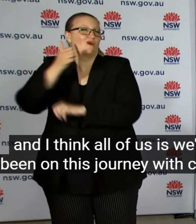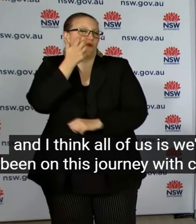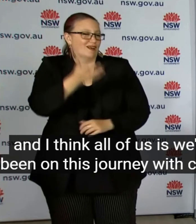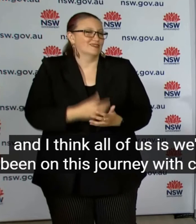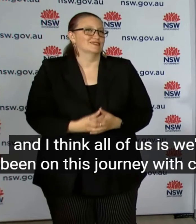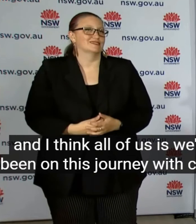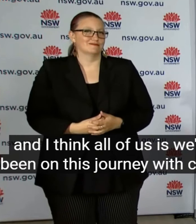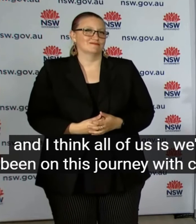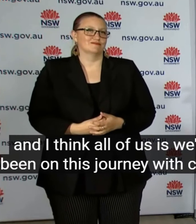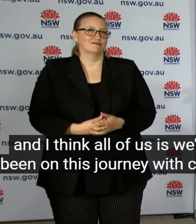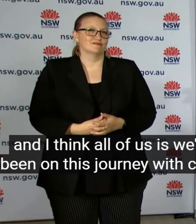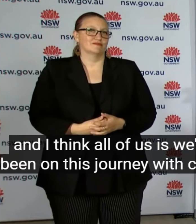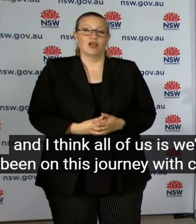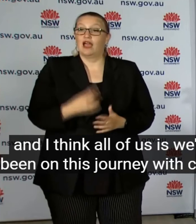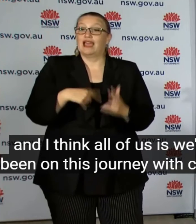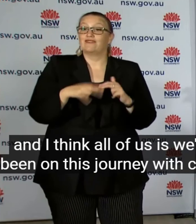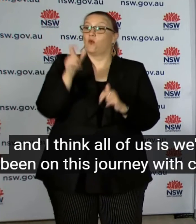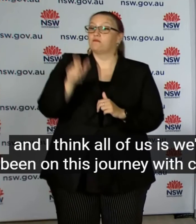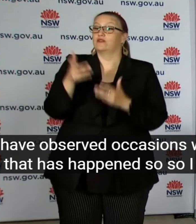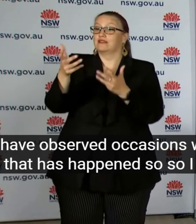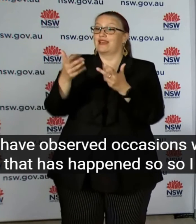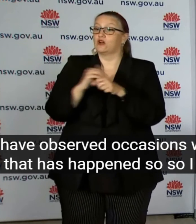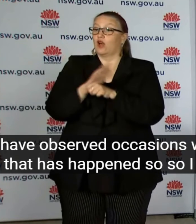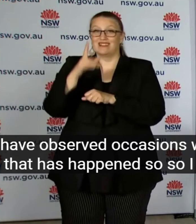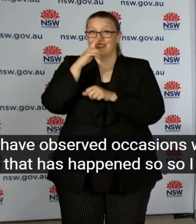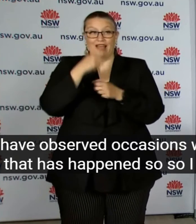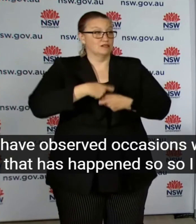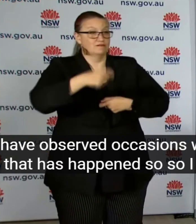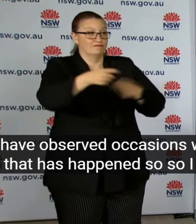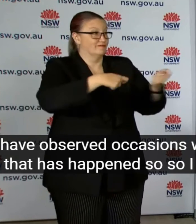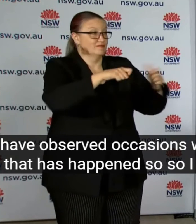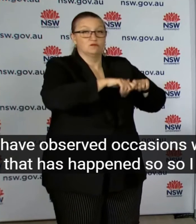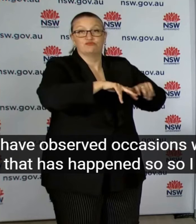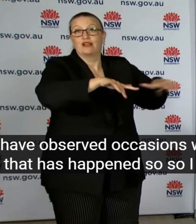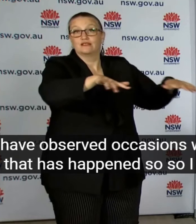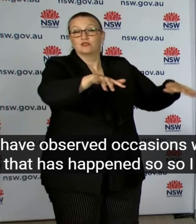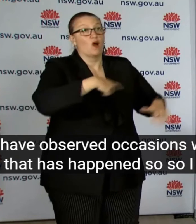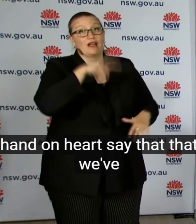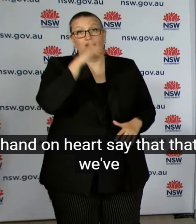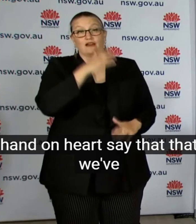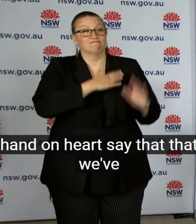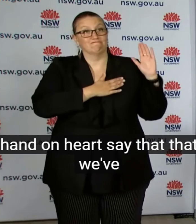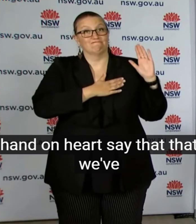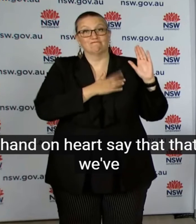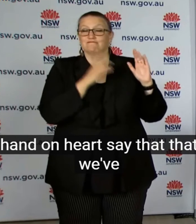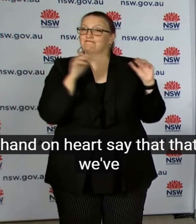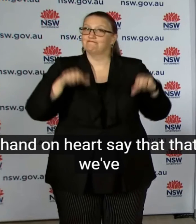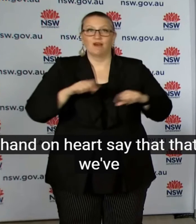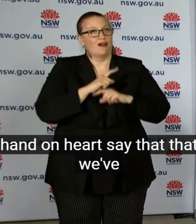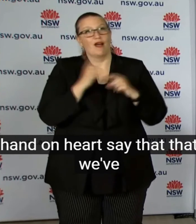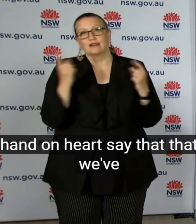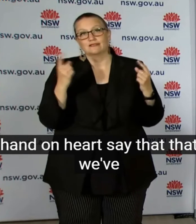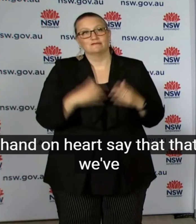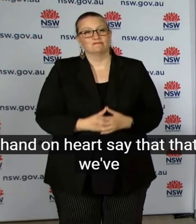COVID, have observed occasions where that has happened. So I can't hand on heart say that we've peaked. I'd like to think we